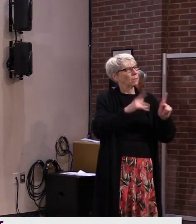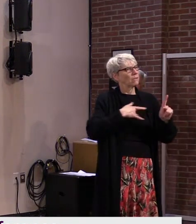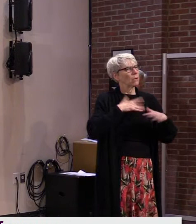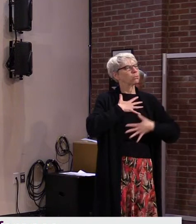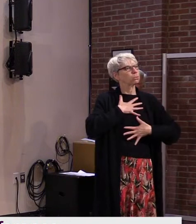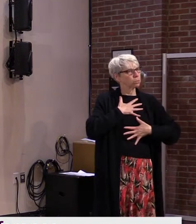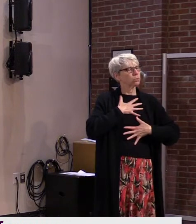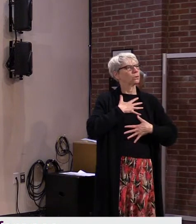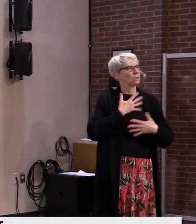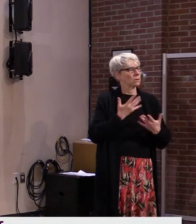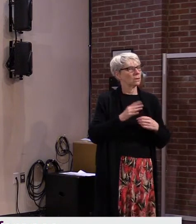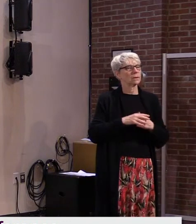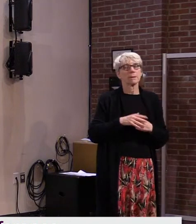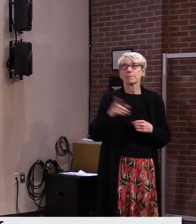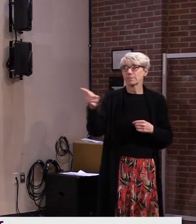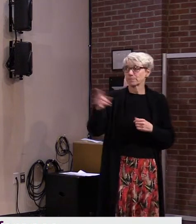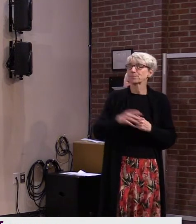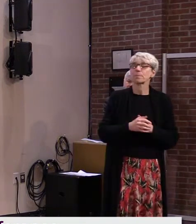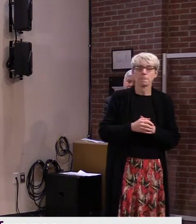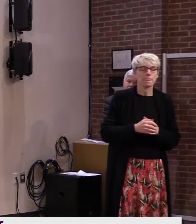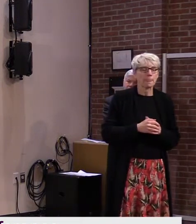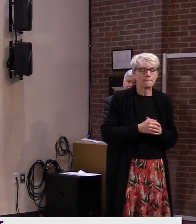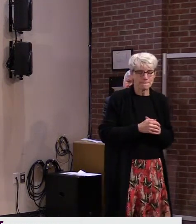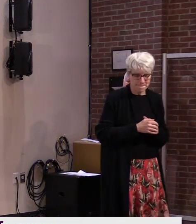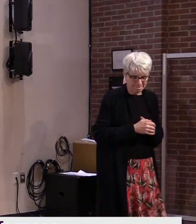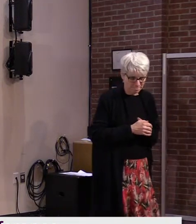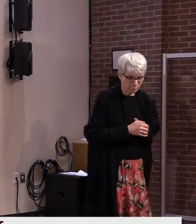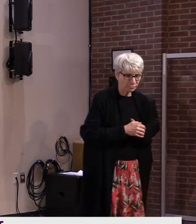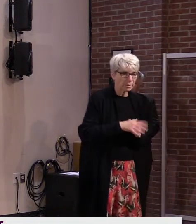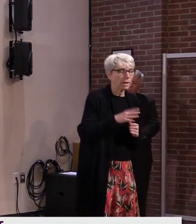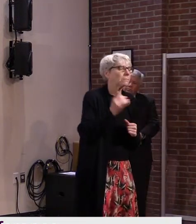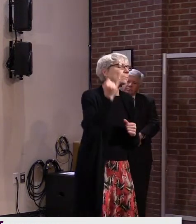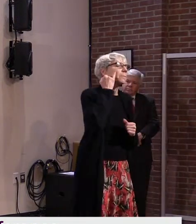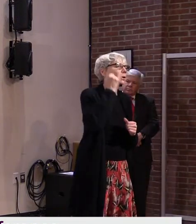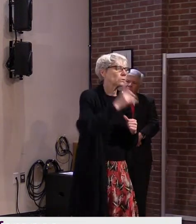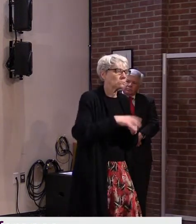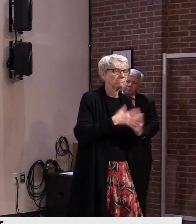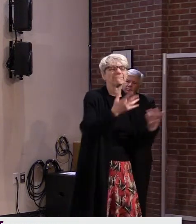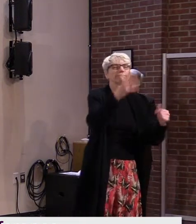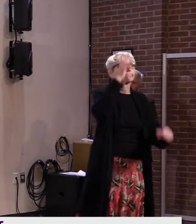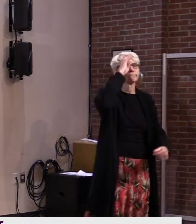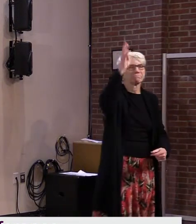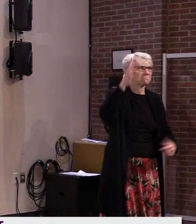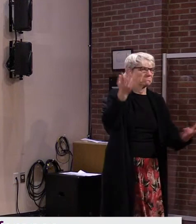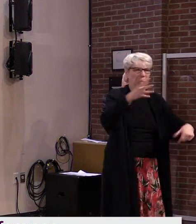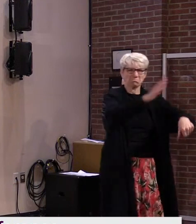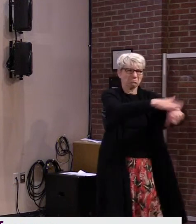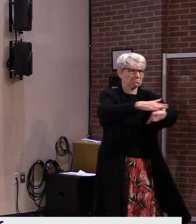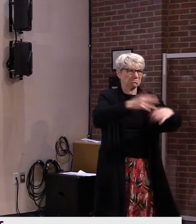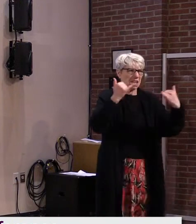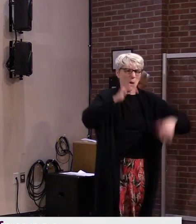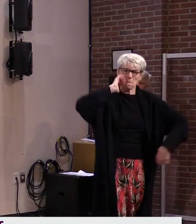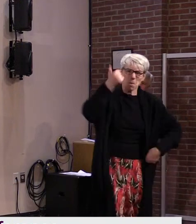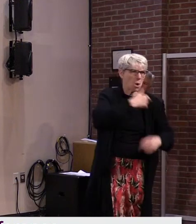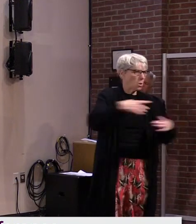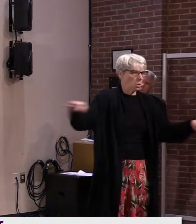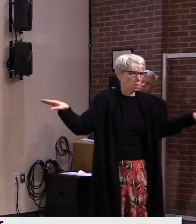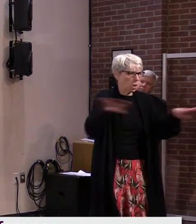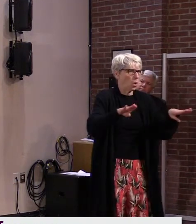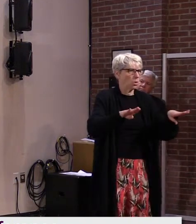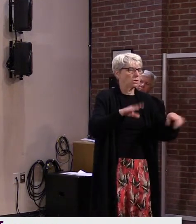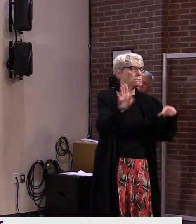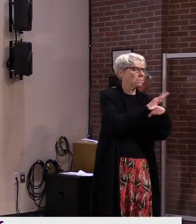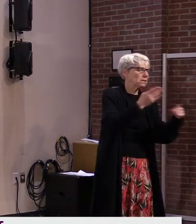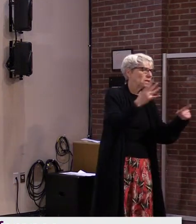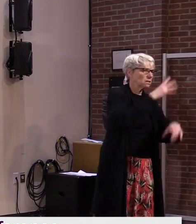think initiating, for instance, if we went back into all of a sudden we flicked the switch and said, we need a state of emergency tomorrow, we're going to close down this